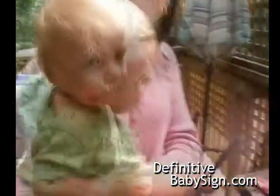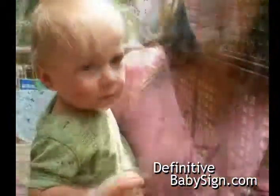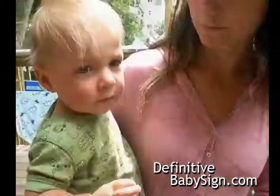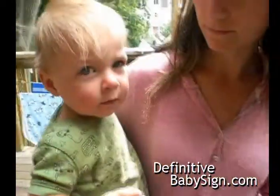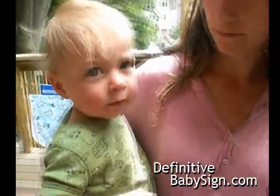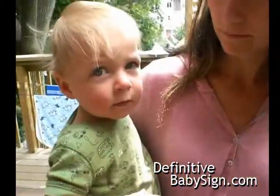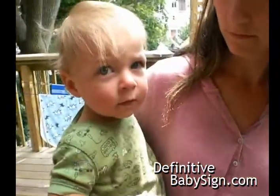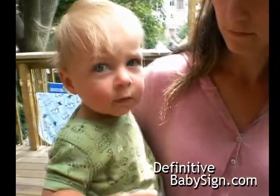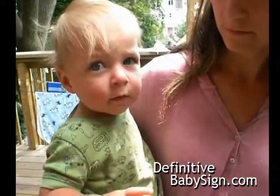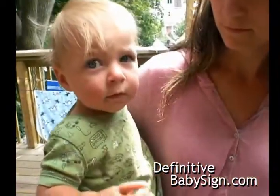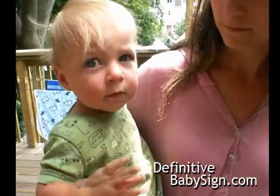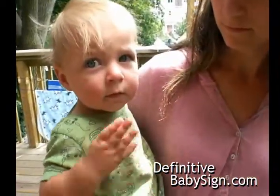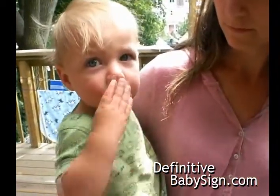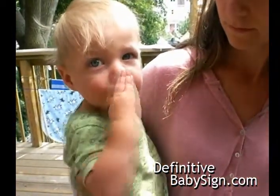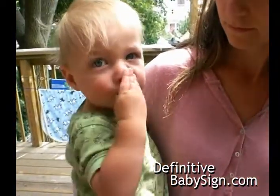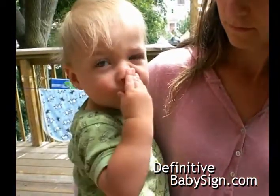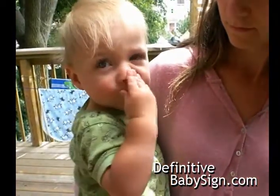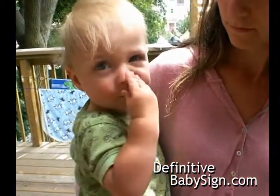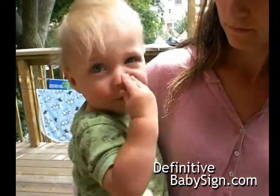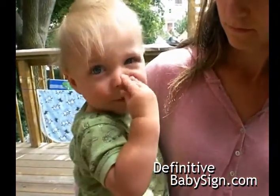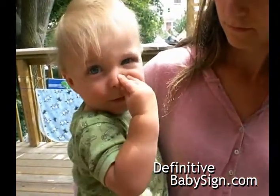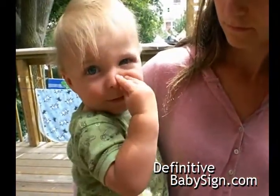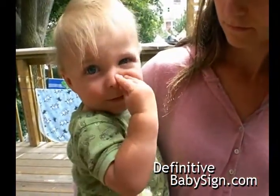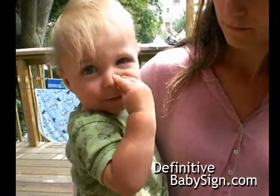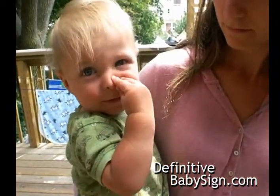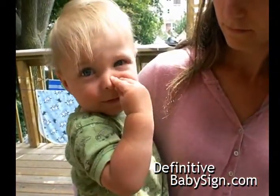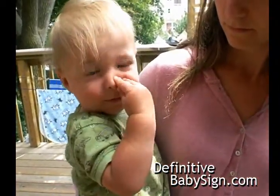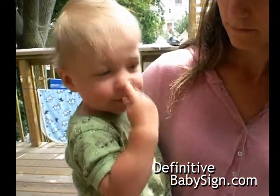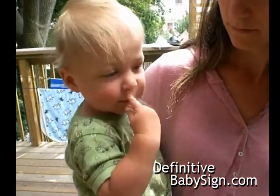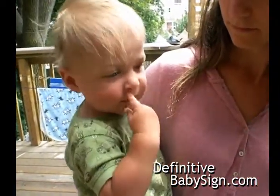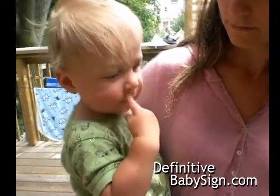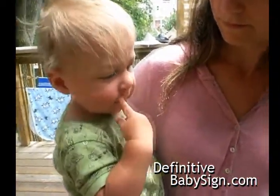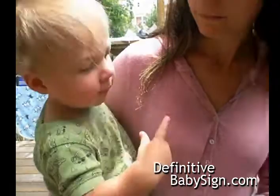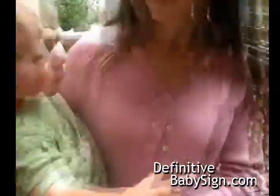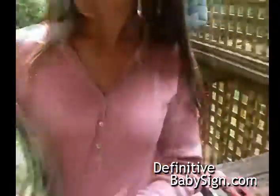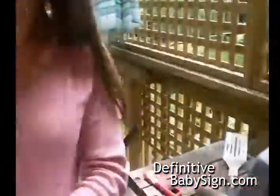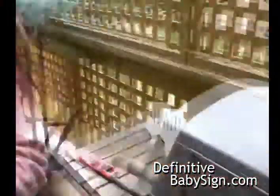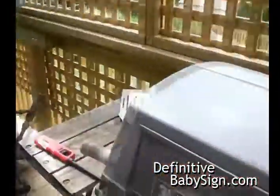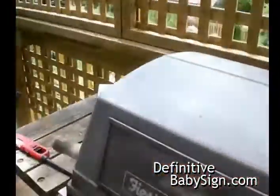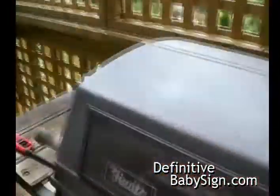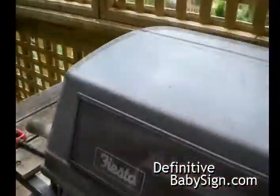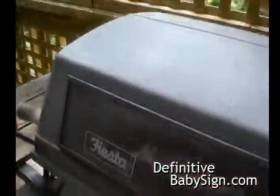Good boy. Show dad the hot. That's right, hot. We don't touch the barbecue,